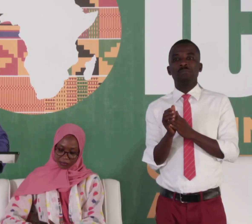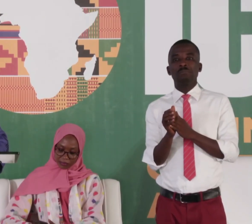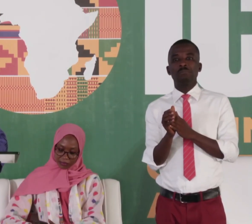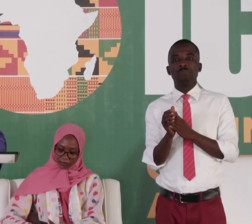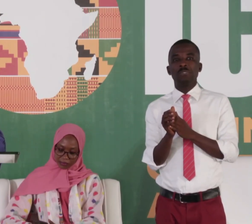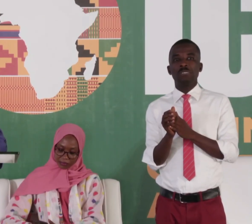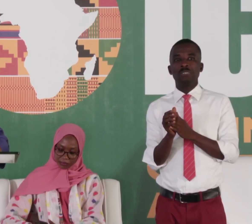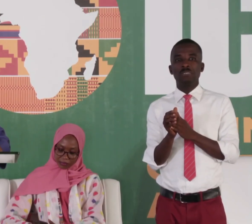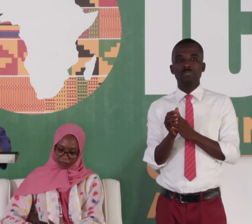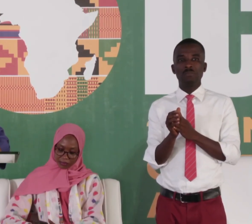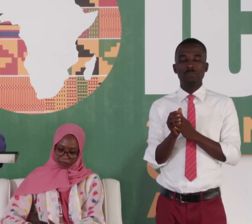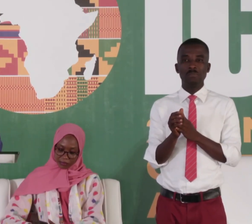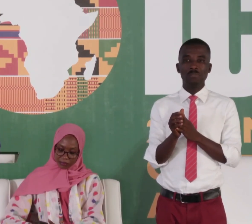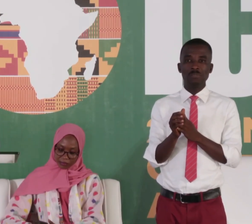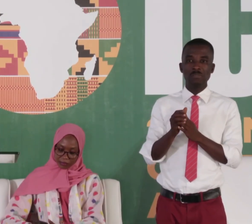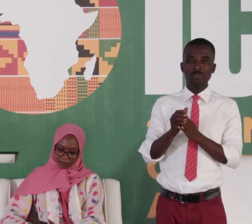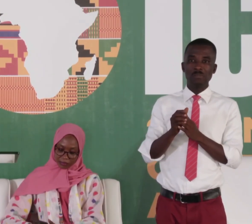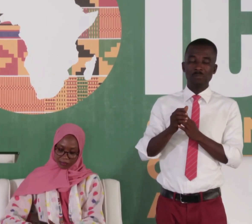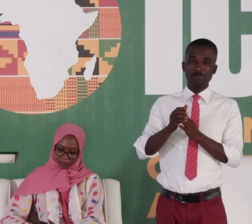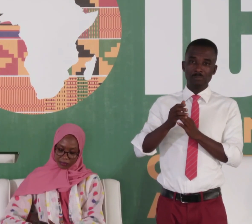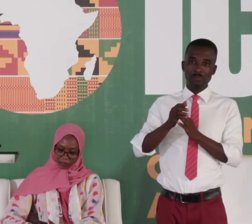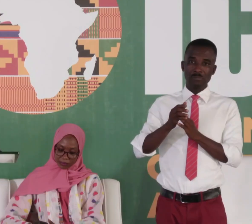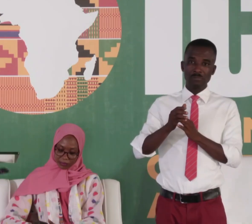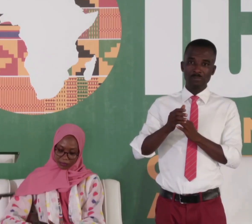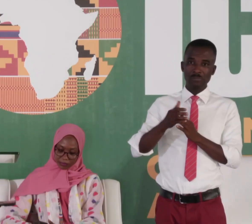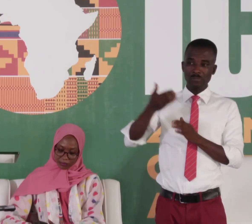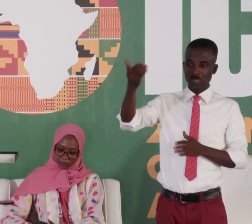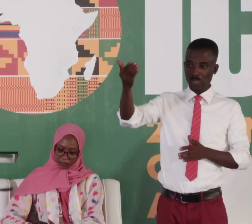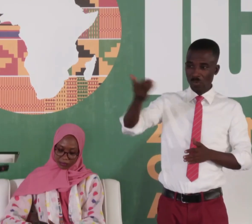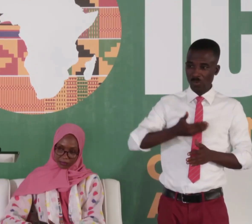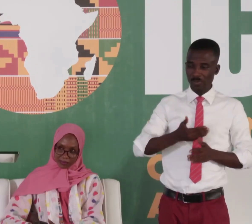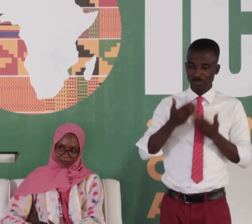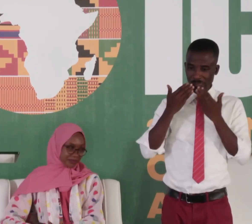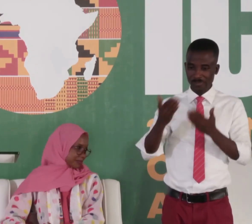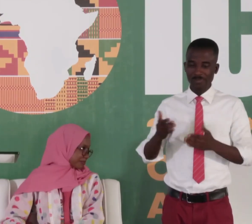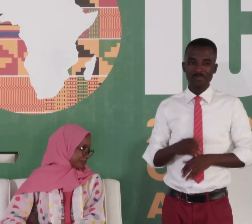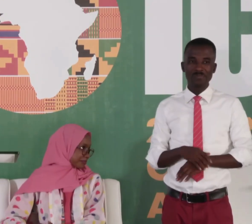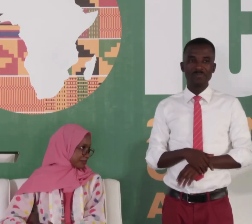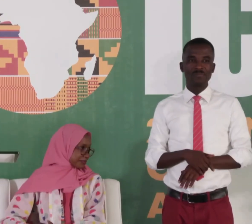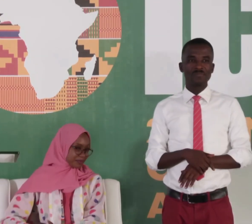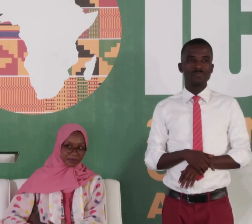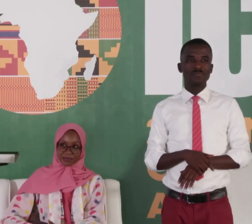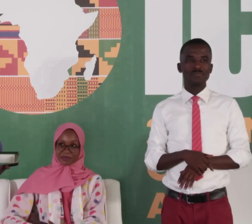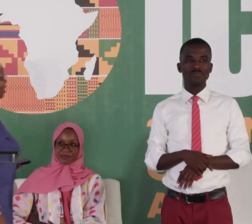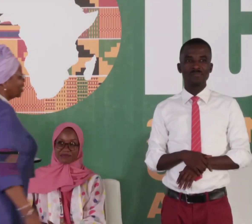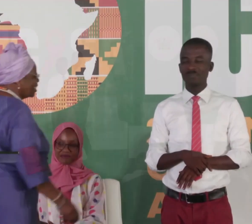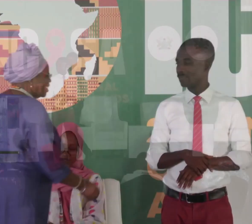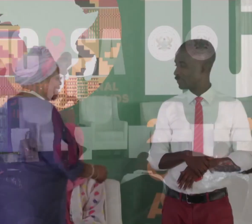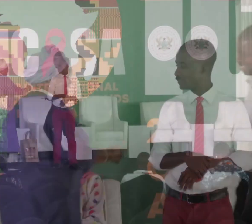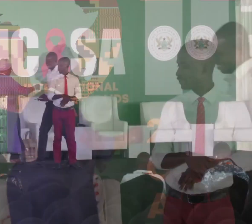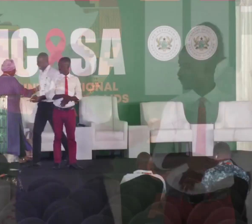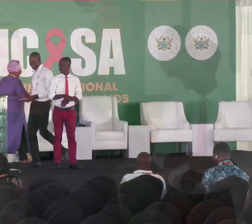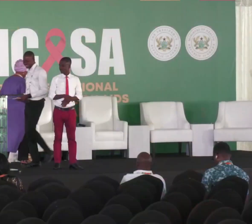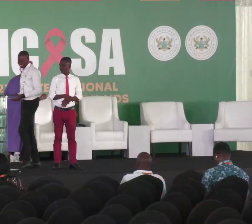South Korea. Annyeong Hashimnika. I'm with you. Yeah, thank you. Give me my hand.